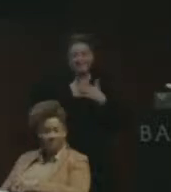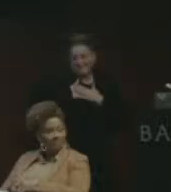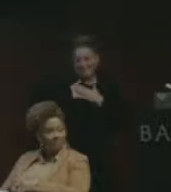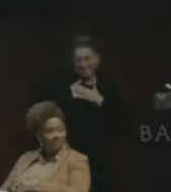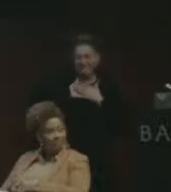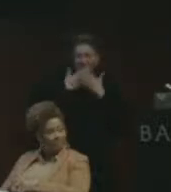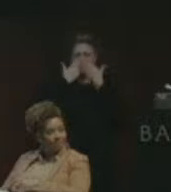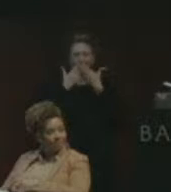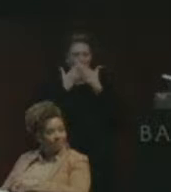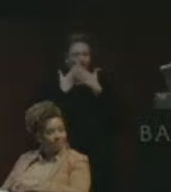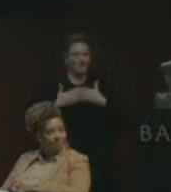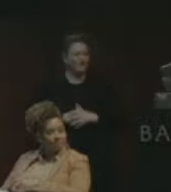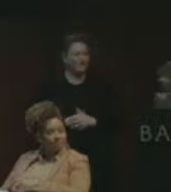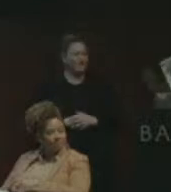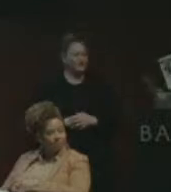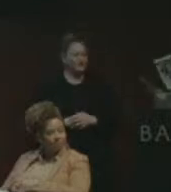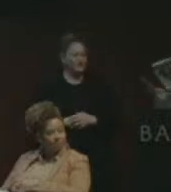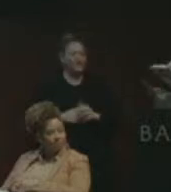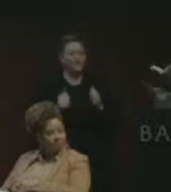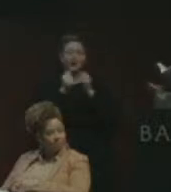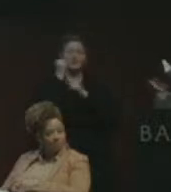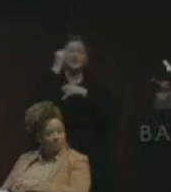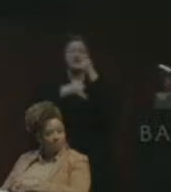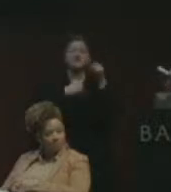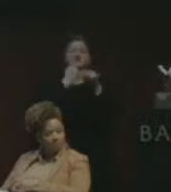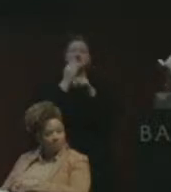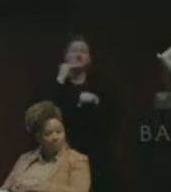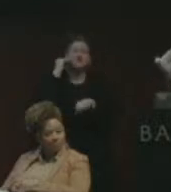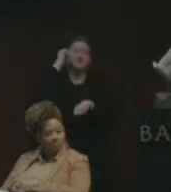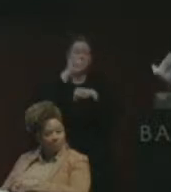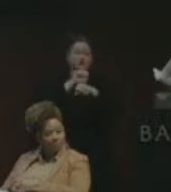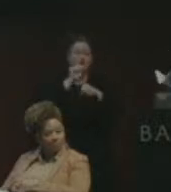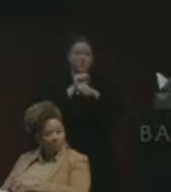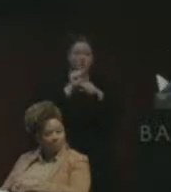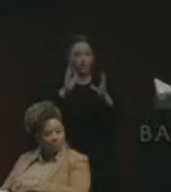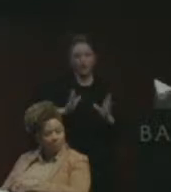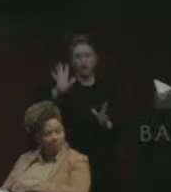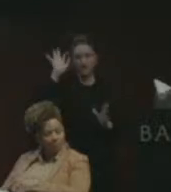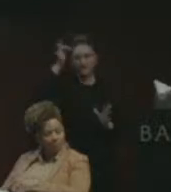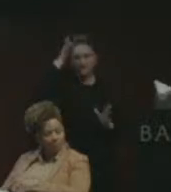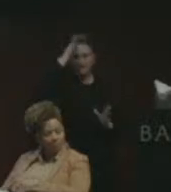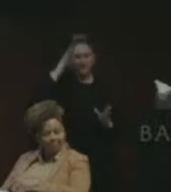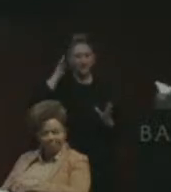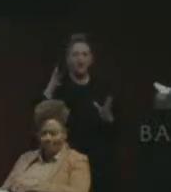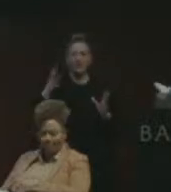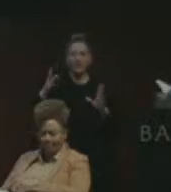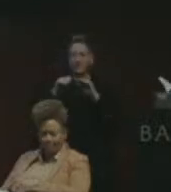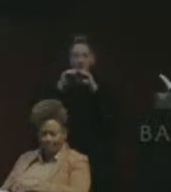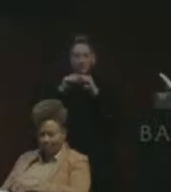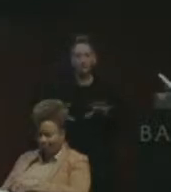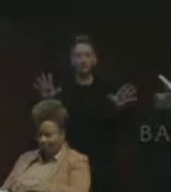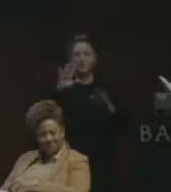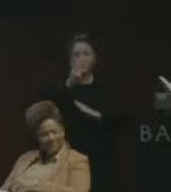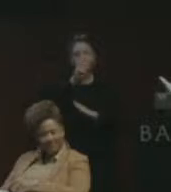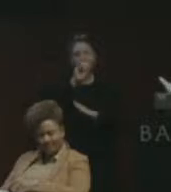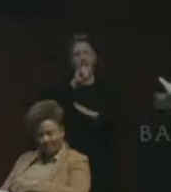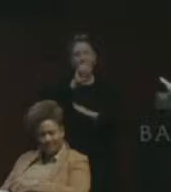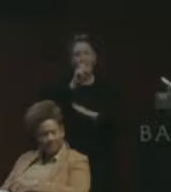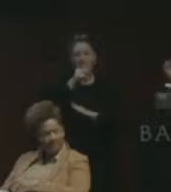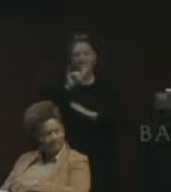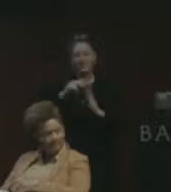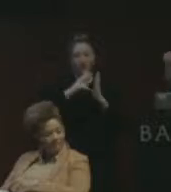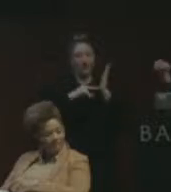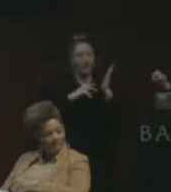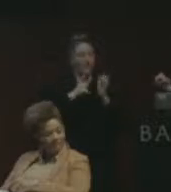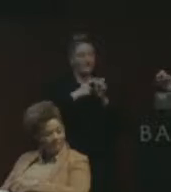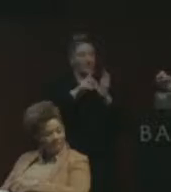very grateful. With the International Domestic Workers Federation, we've just released Myrtle's biography. She got to read the first half of it,